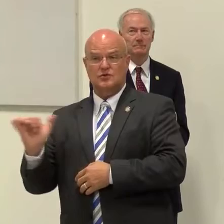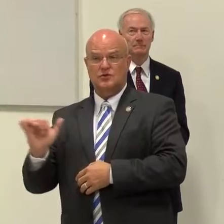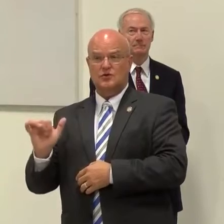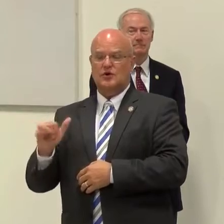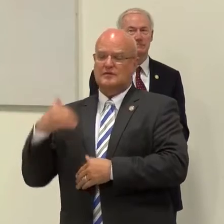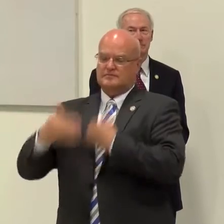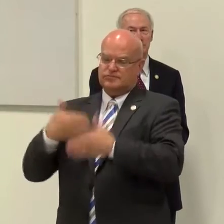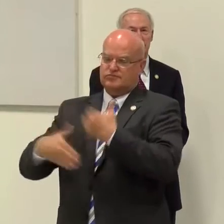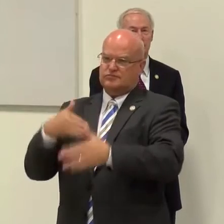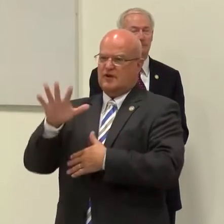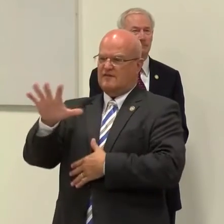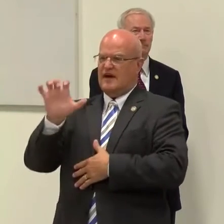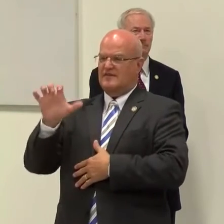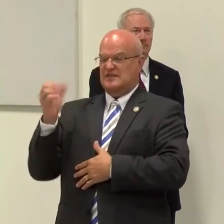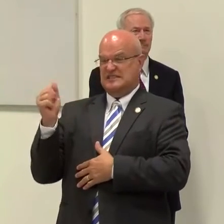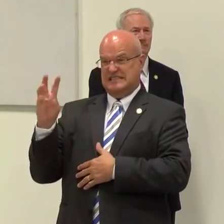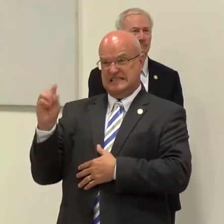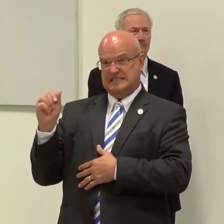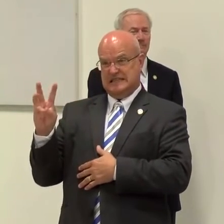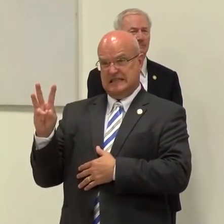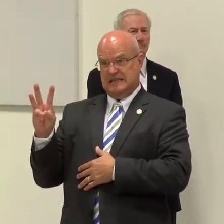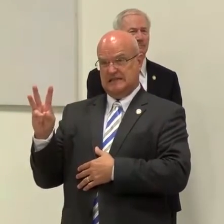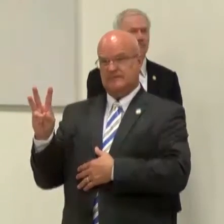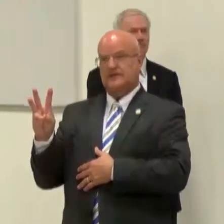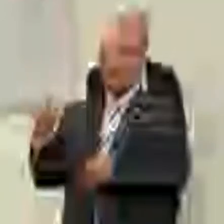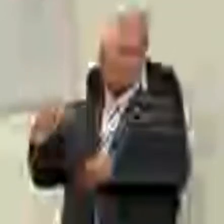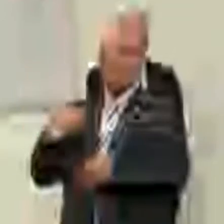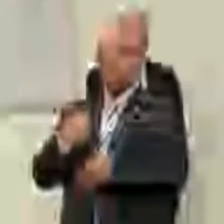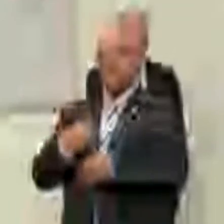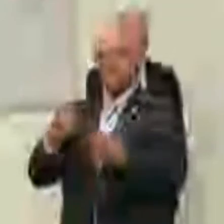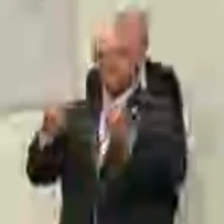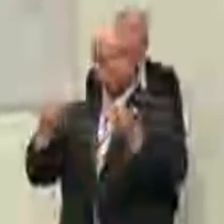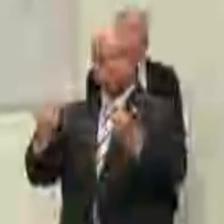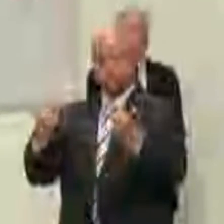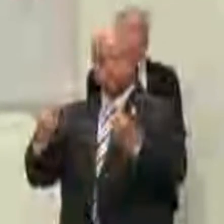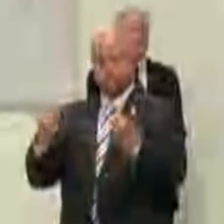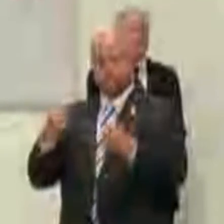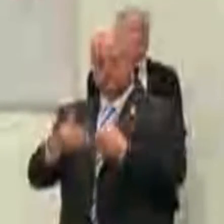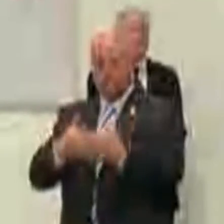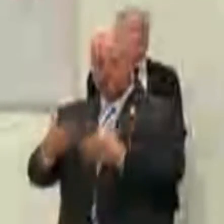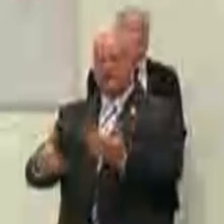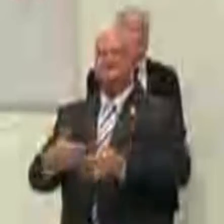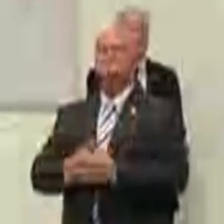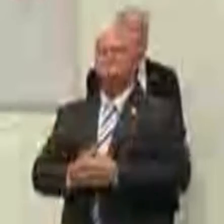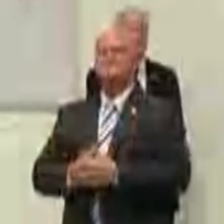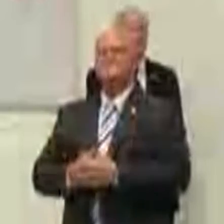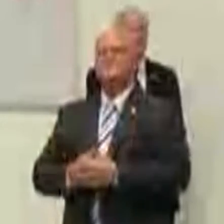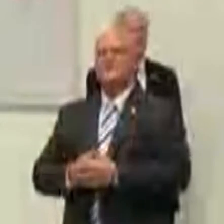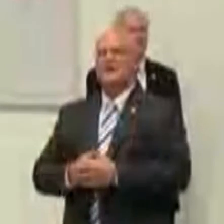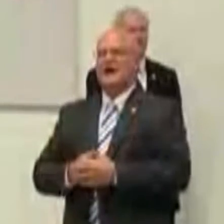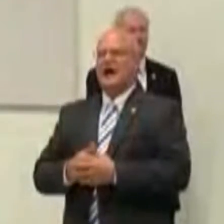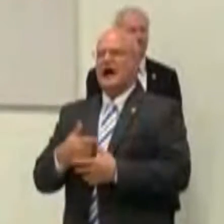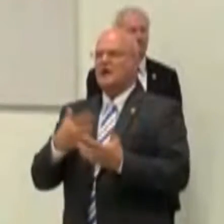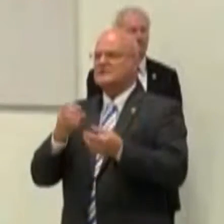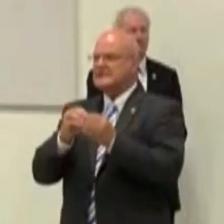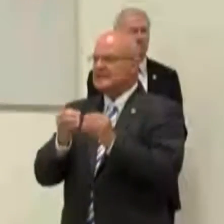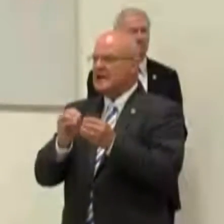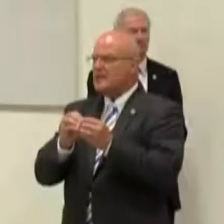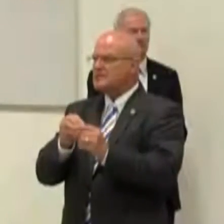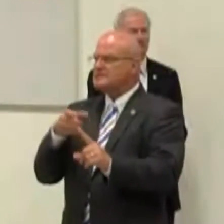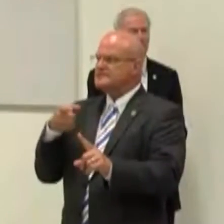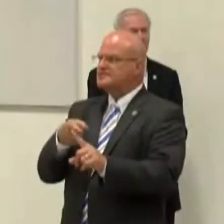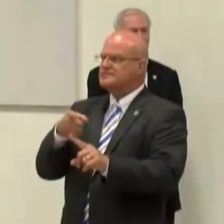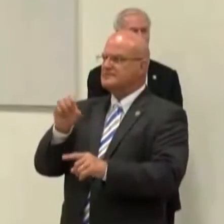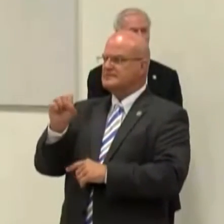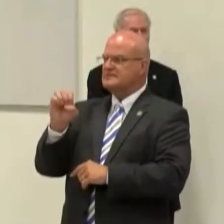UAMS did 516 yesterday, so we're going strong there. I wanted to give some numbers that are specific to